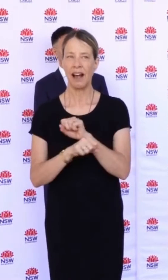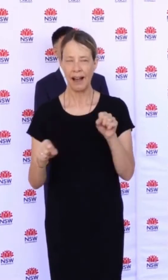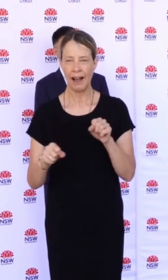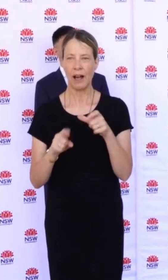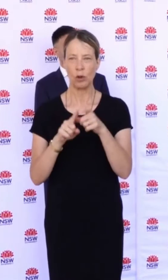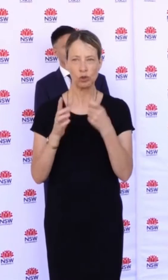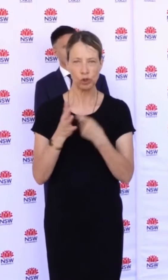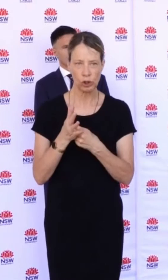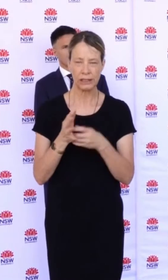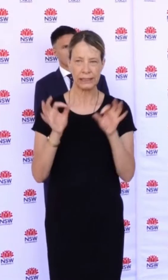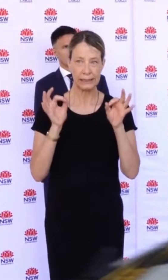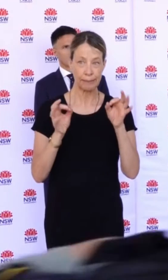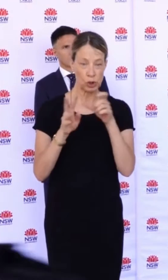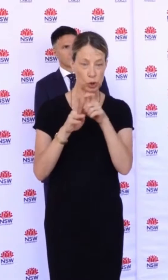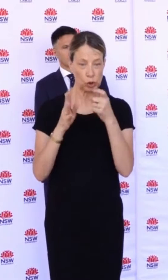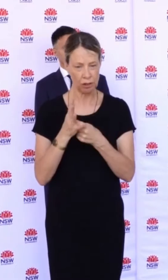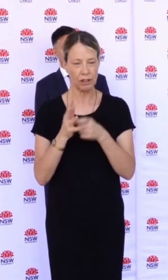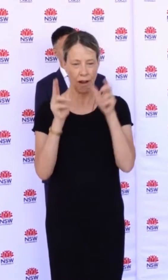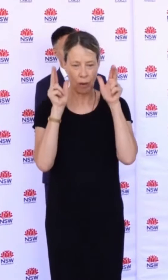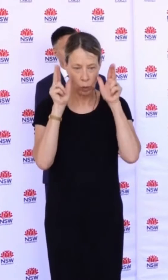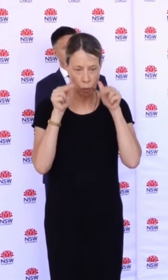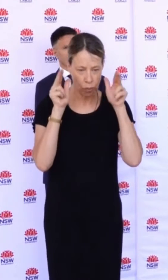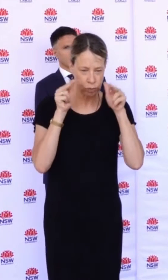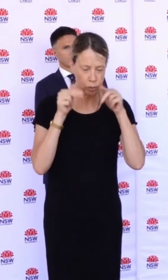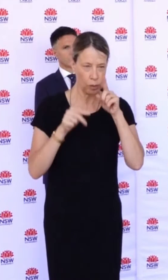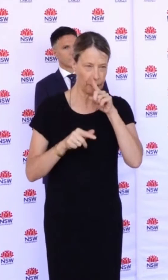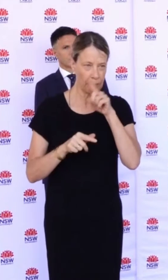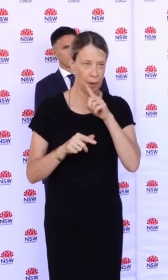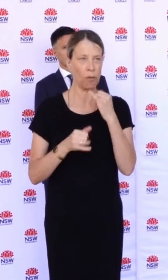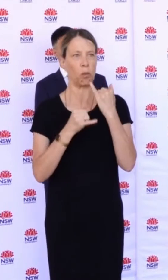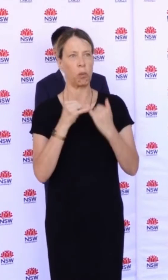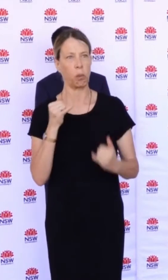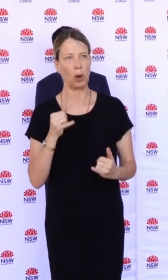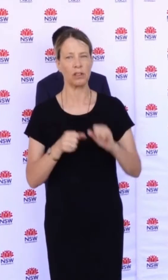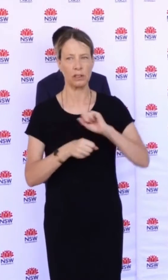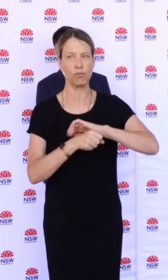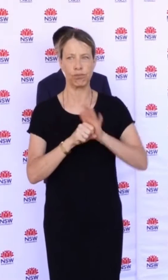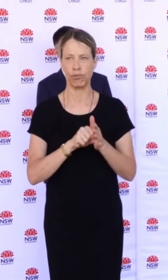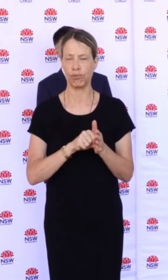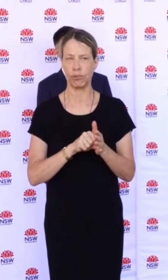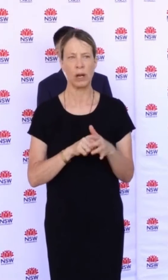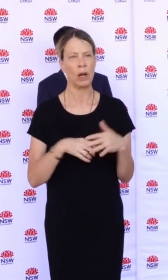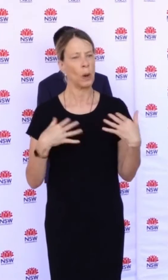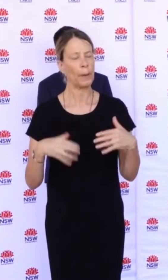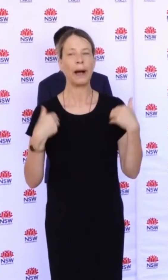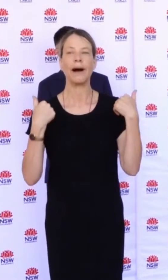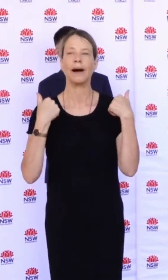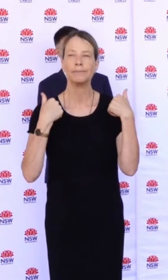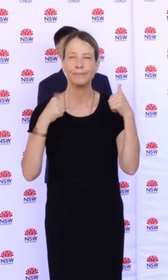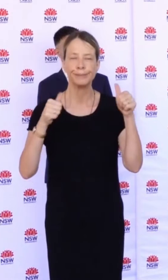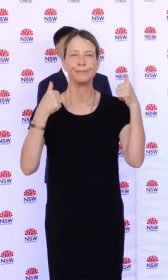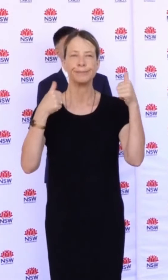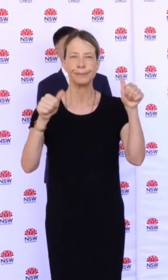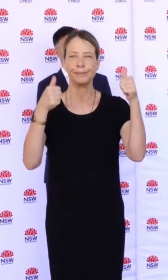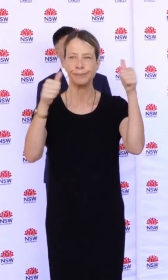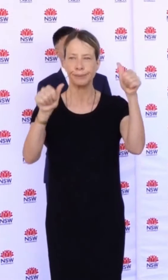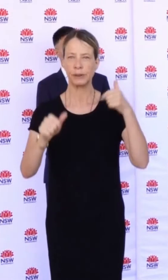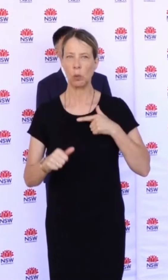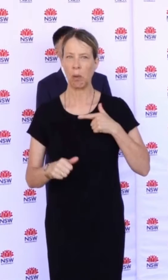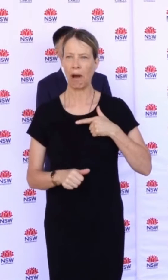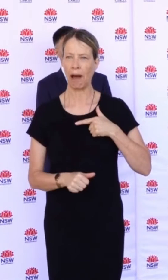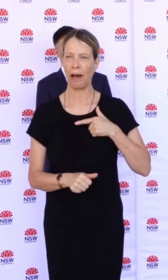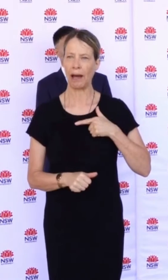physicians who have looked after patients who have had COVID-19 have very, very successful outcomes because of their